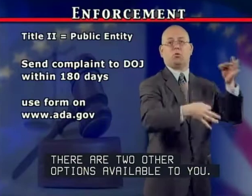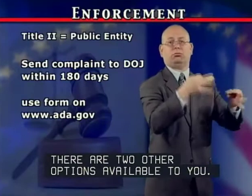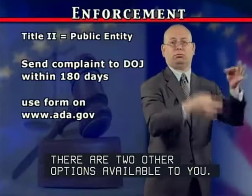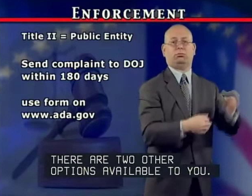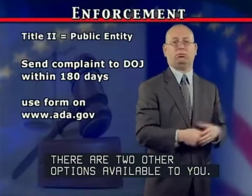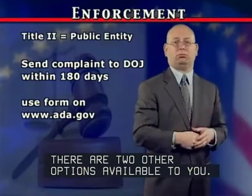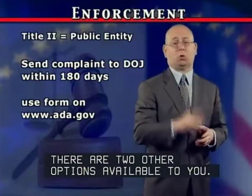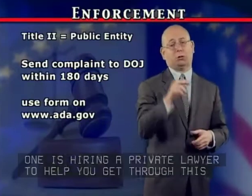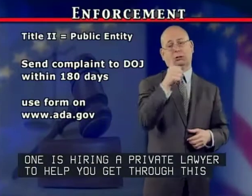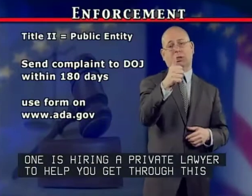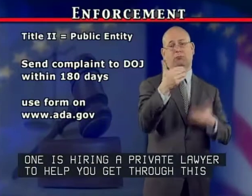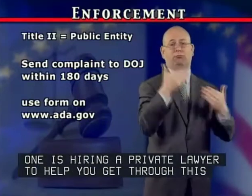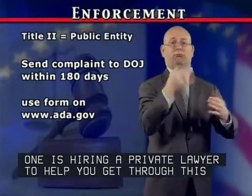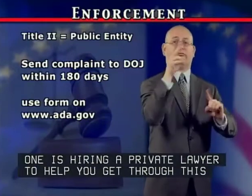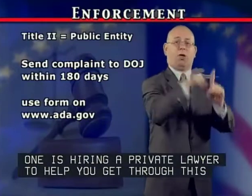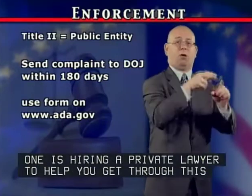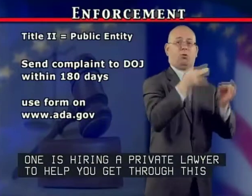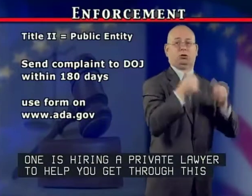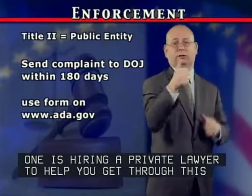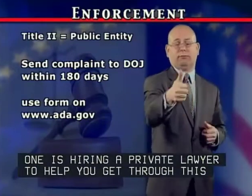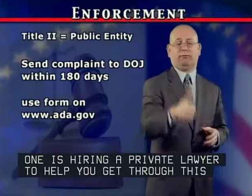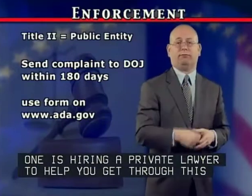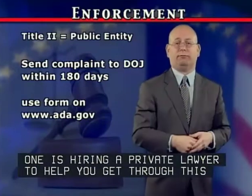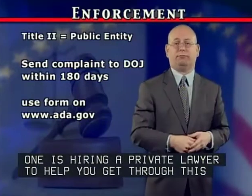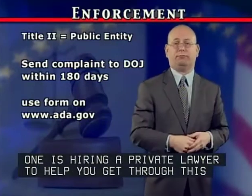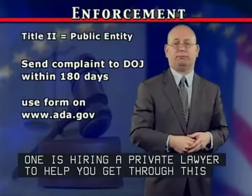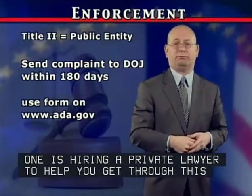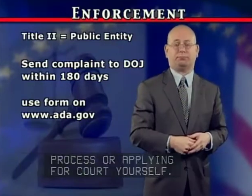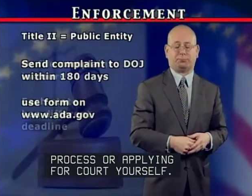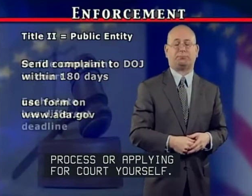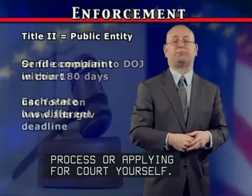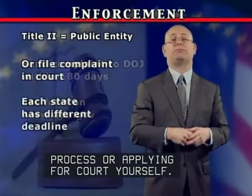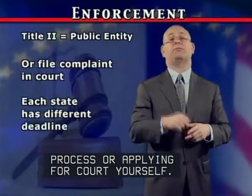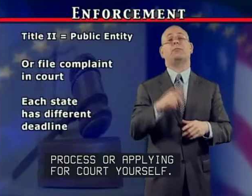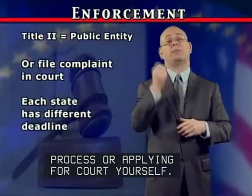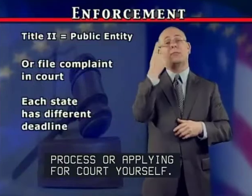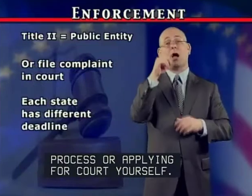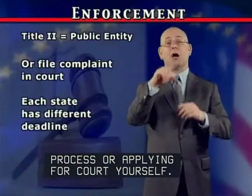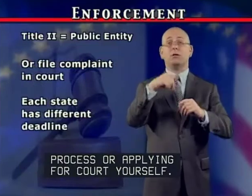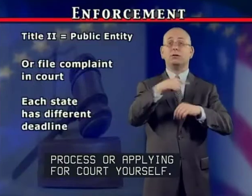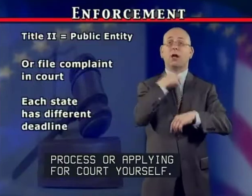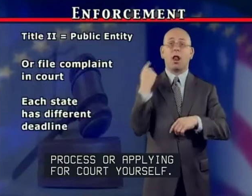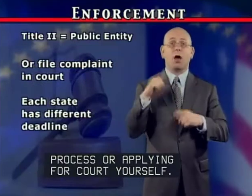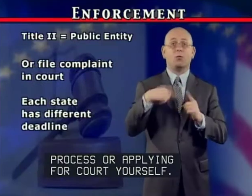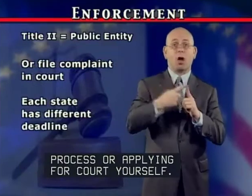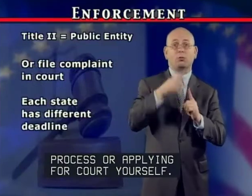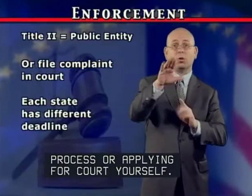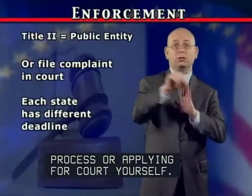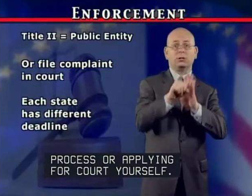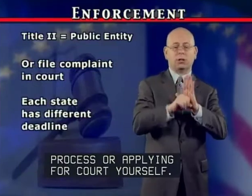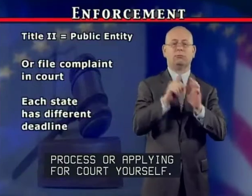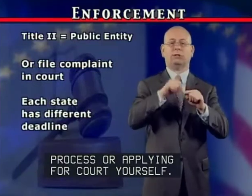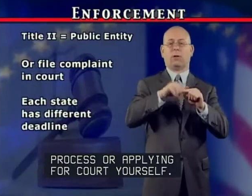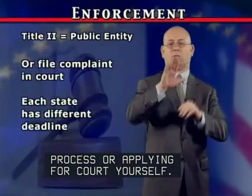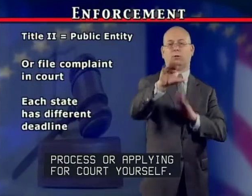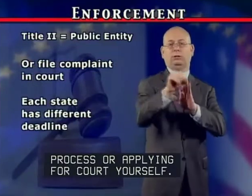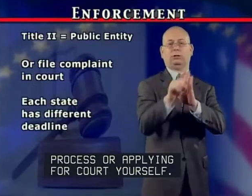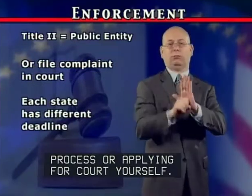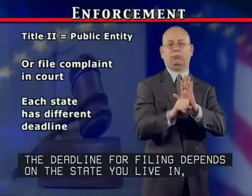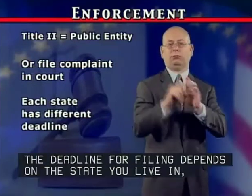you. One is hiring a private lawyer to help you get through this process, or applying for court yourself. The